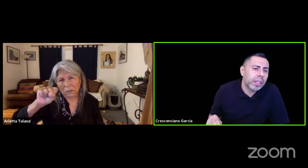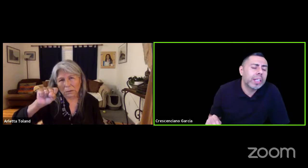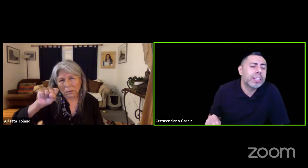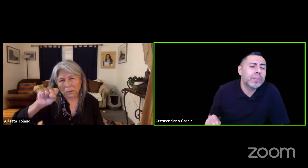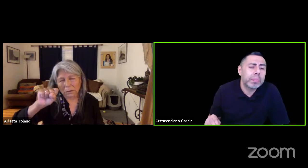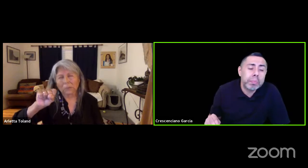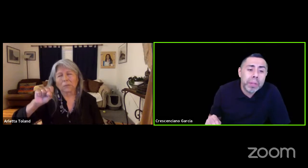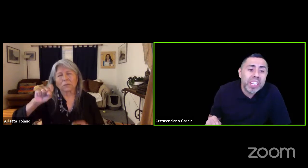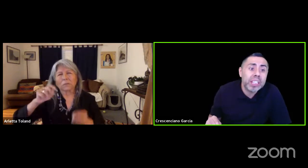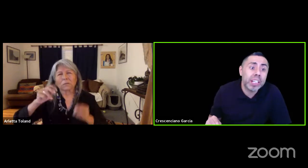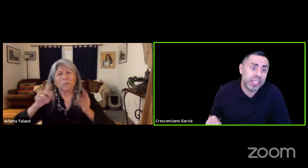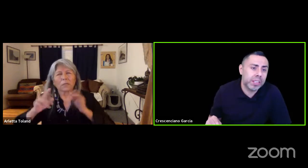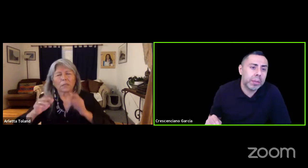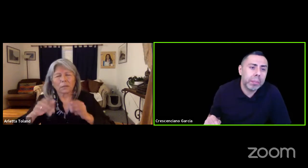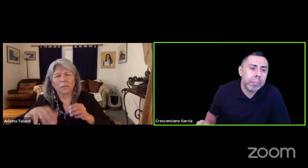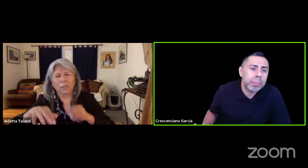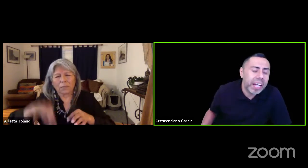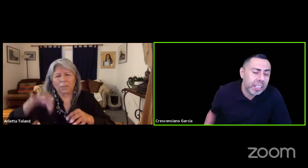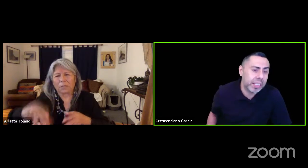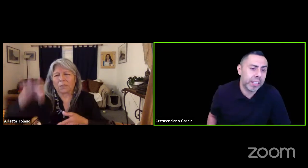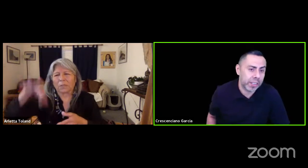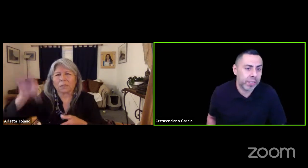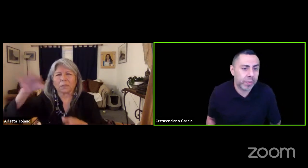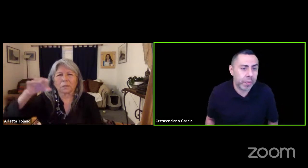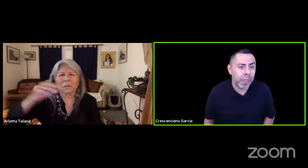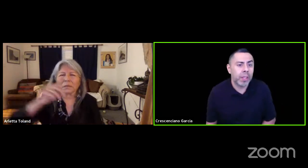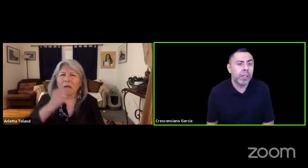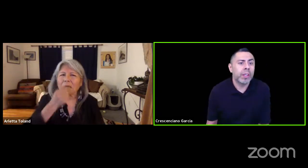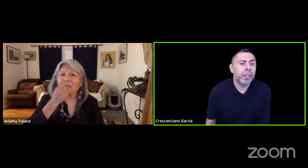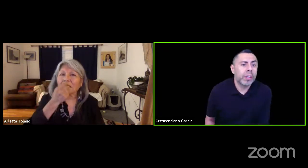is pinnon nuts. Pine nuts.